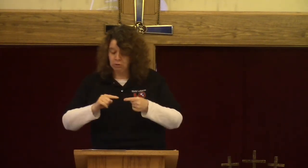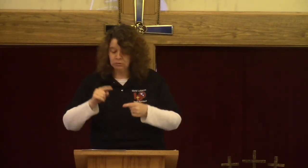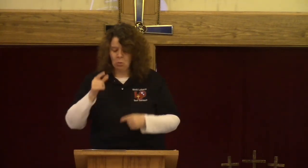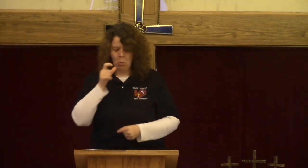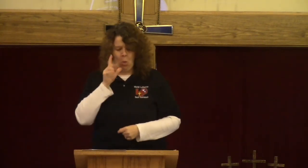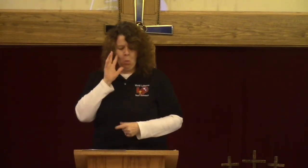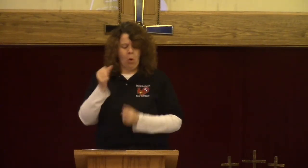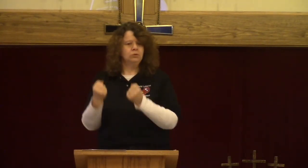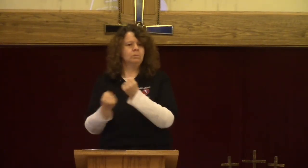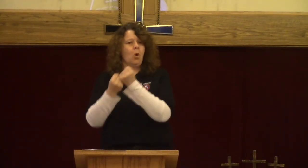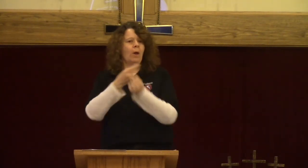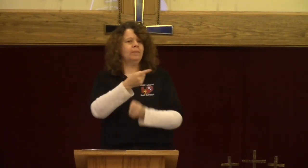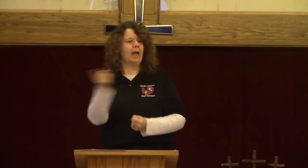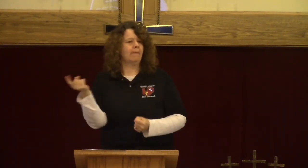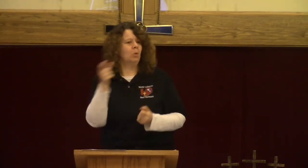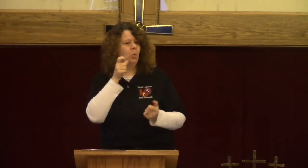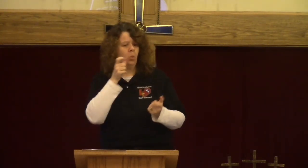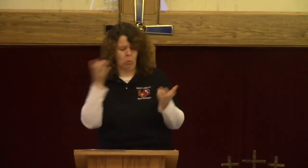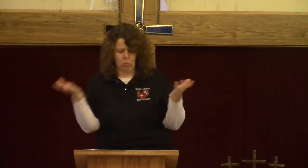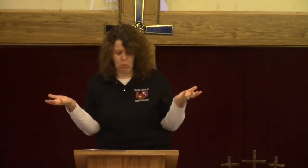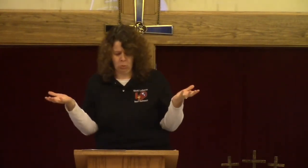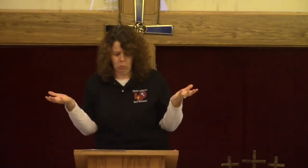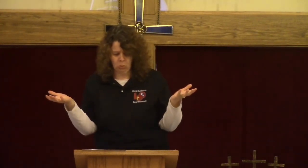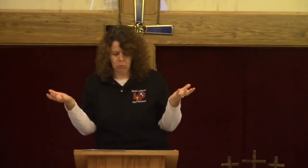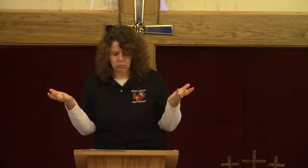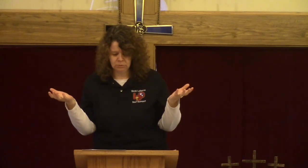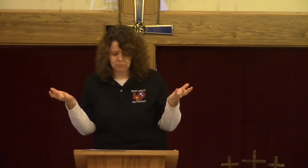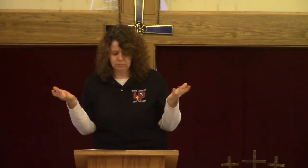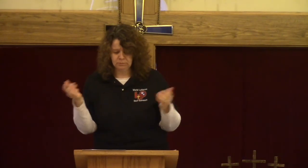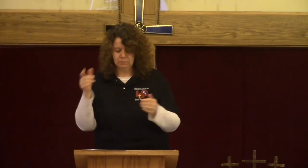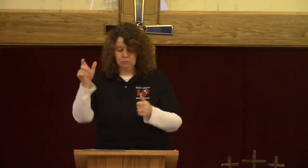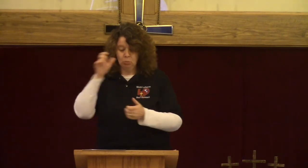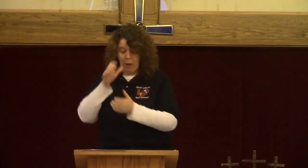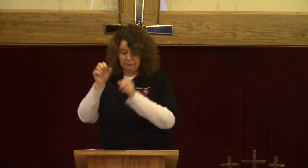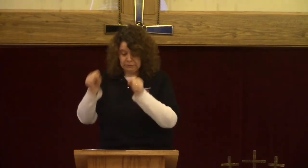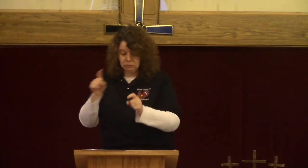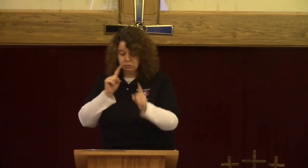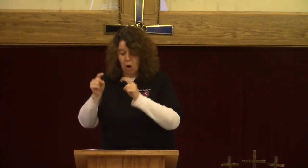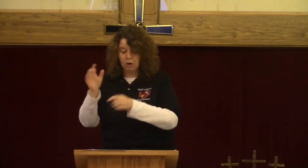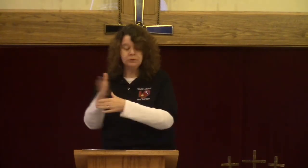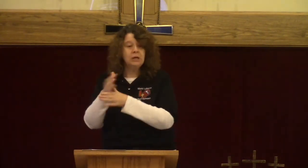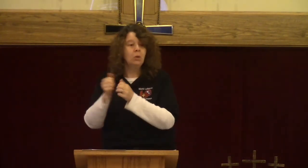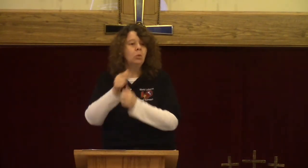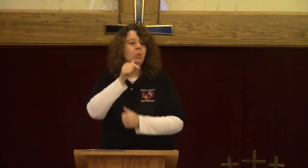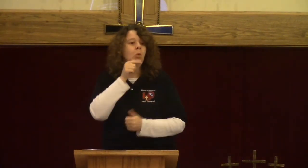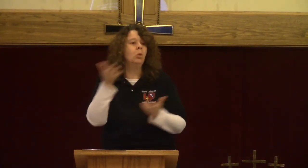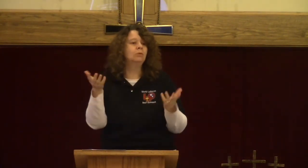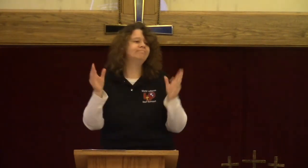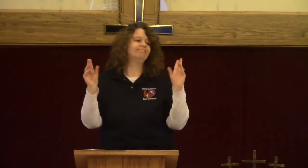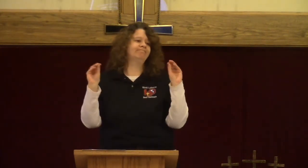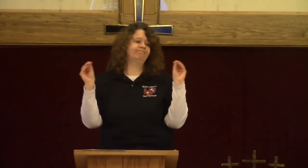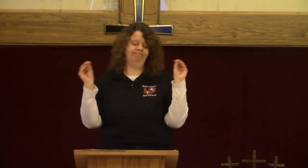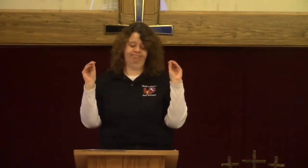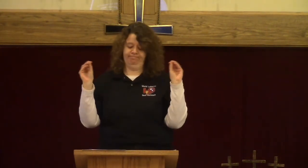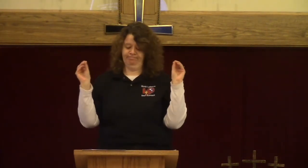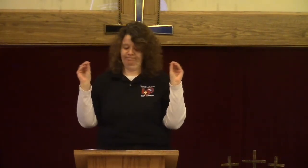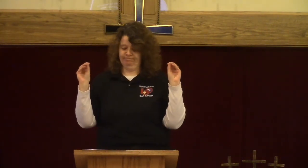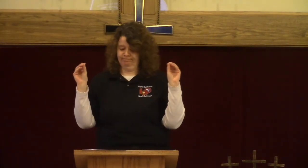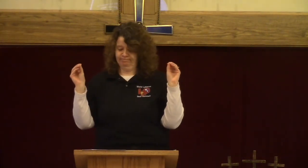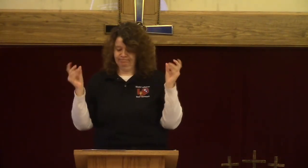pastor and his family, they feel hurt. Who will support them? You know, his wife can talk and share with others? No, there's no